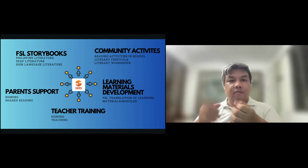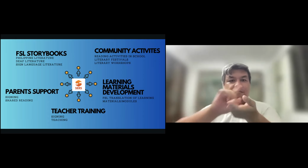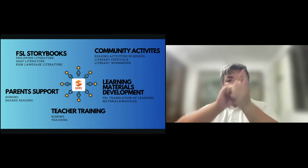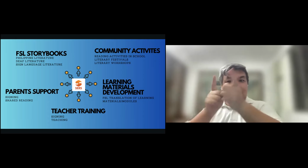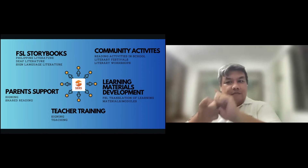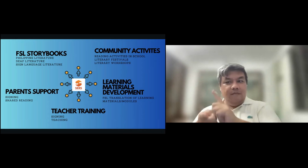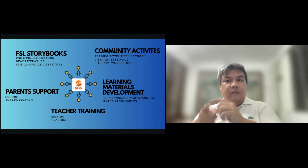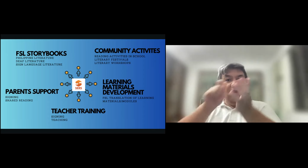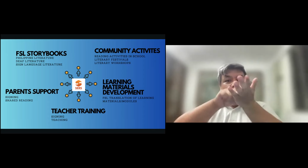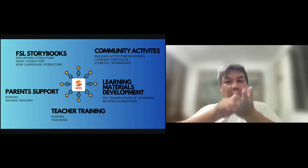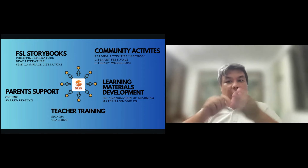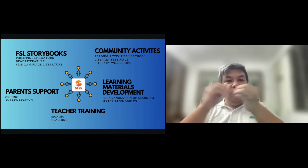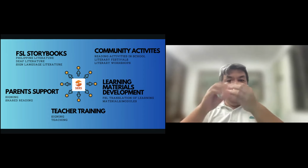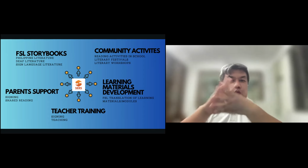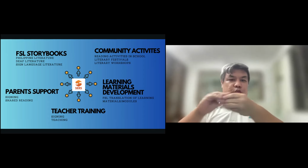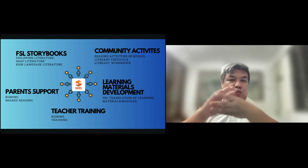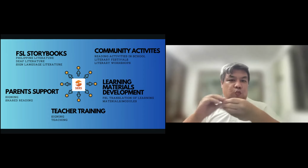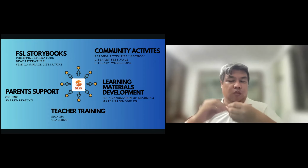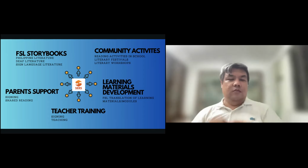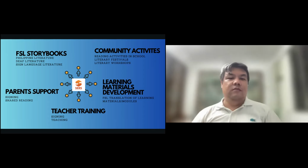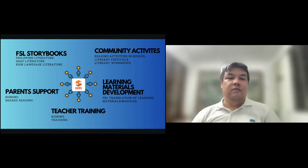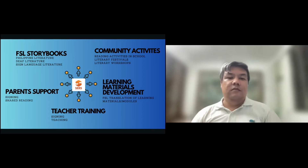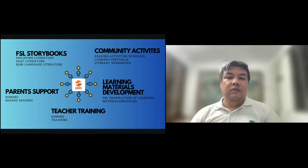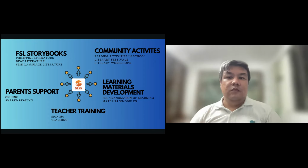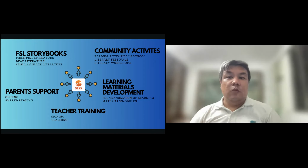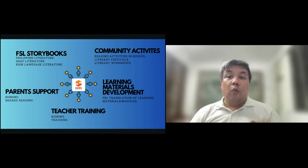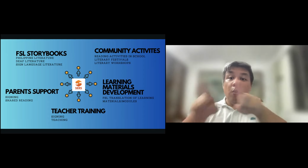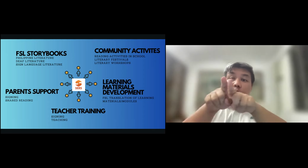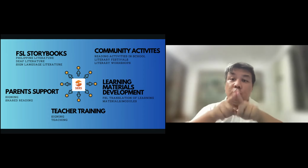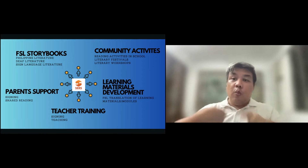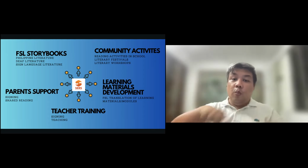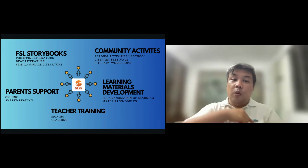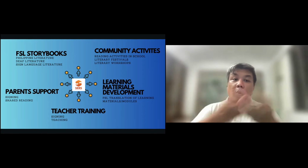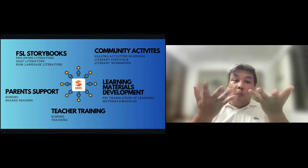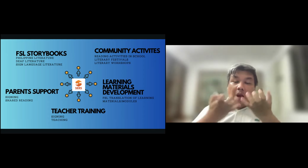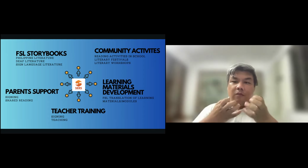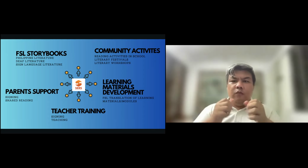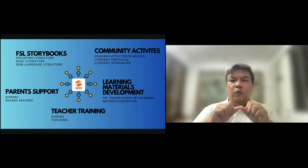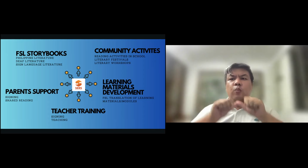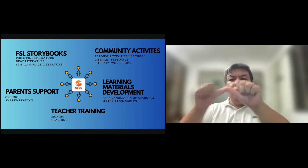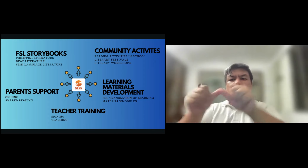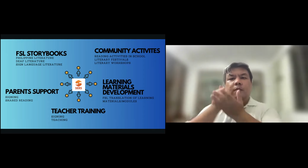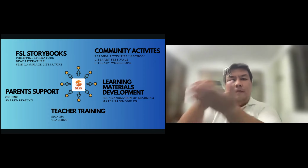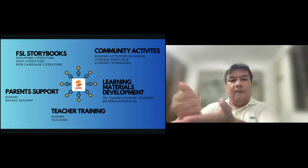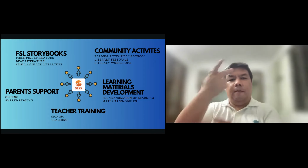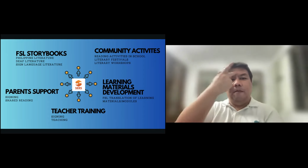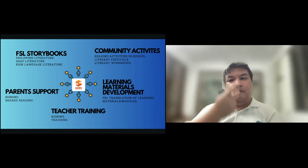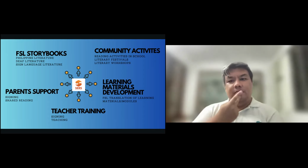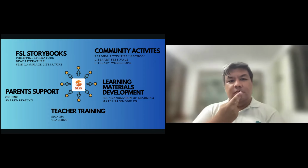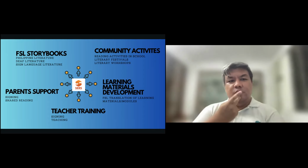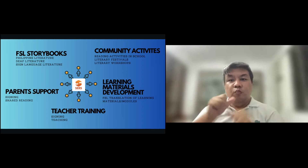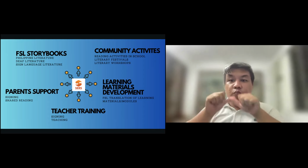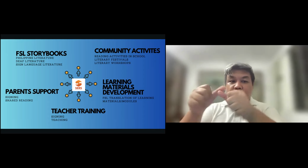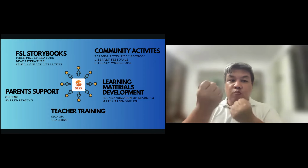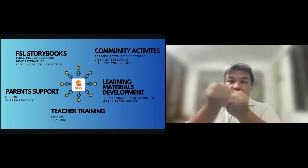will start writing different stories, so probably translating these stories into the Philippine language, the different languages that we have in